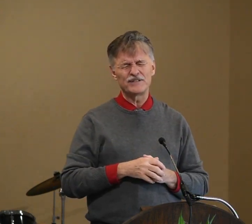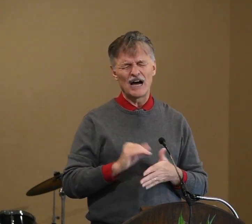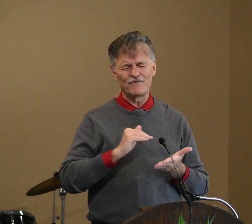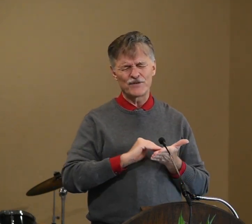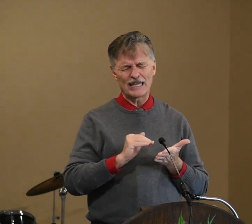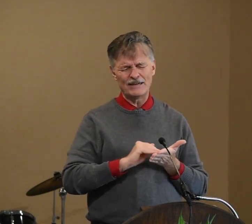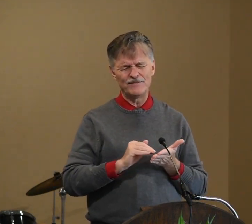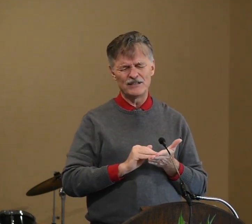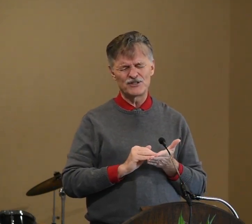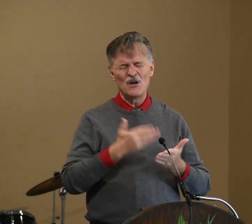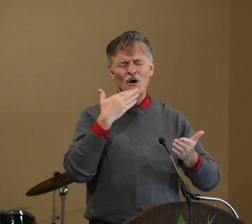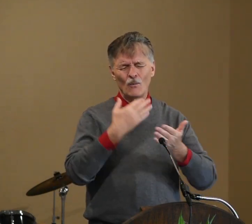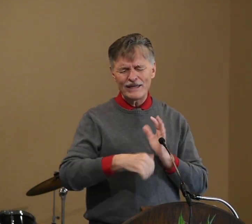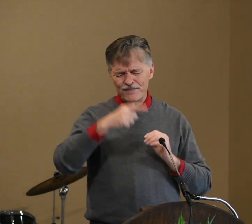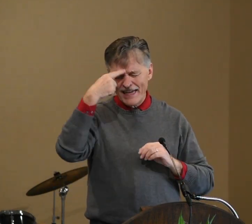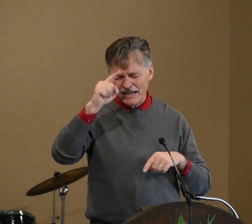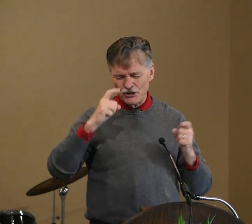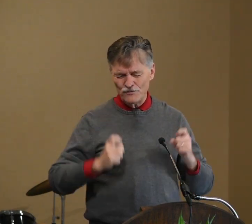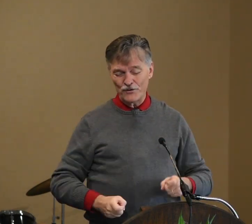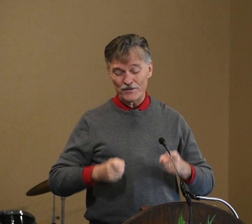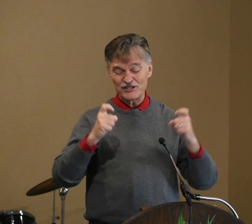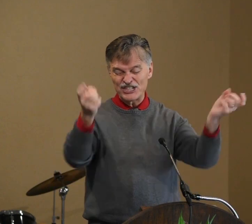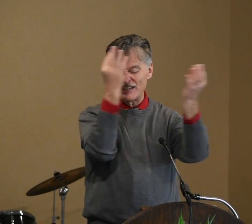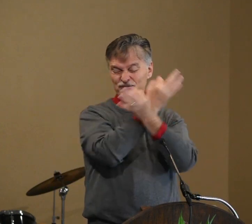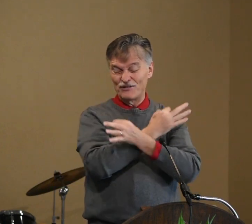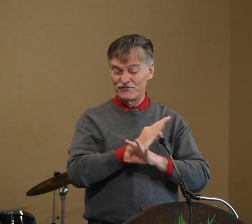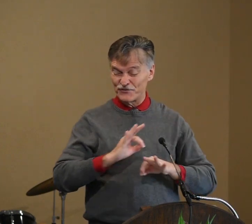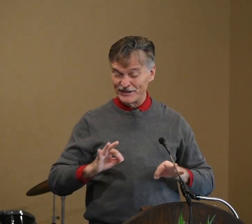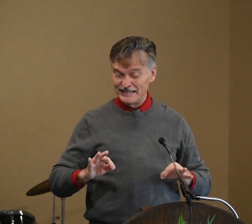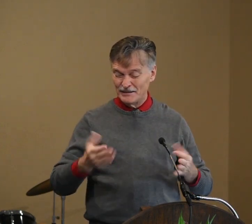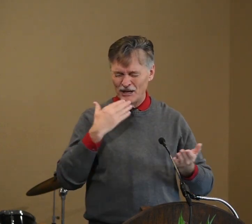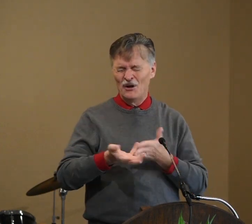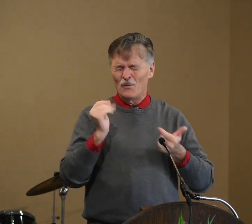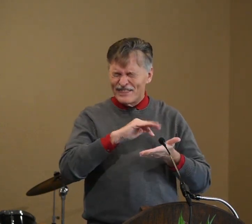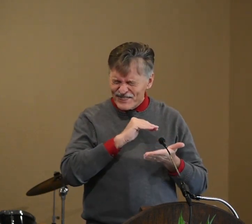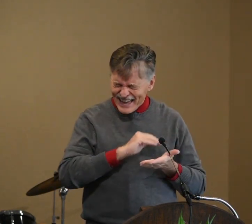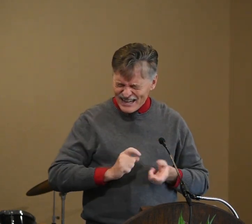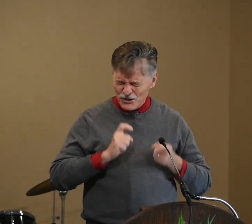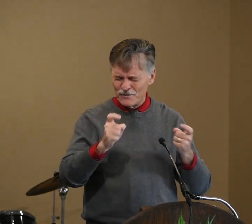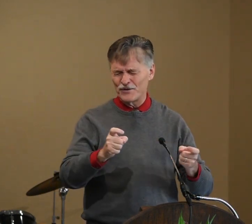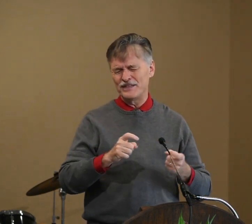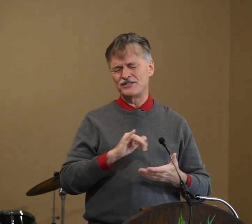of forgiveness. We thank you for this gift of freedom. We thank you for